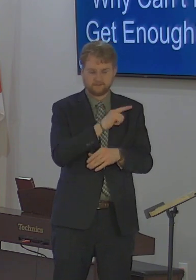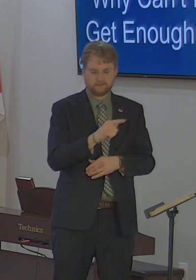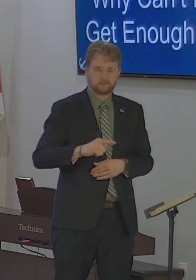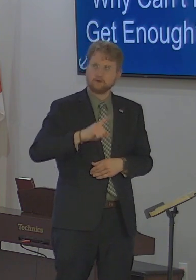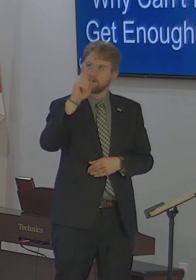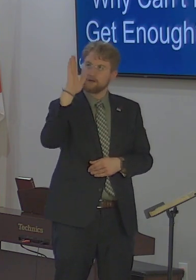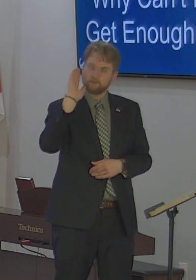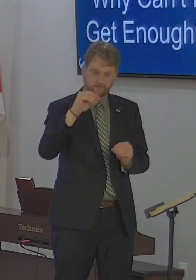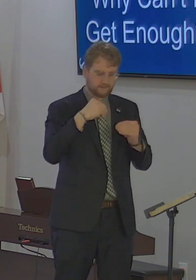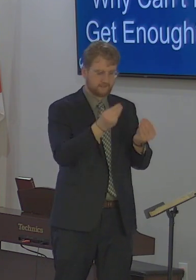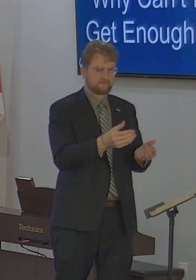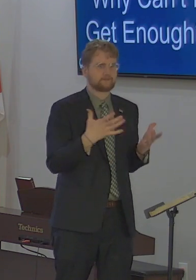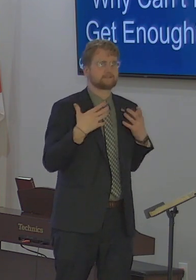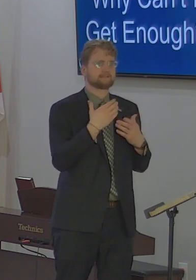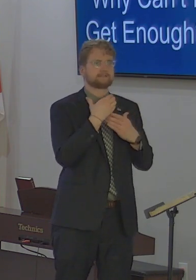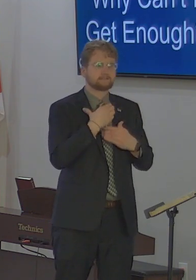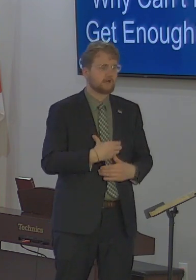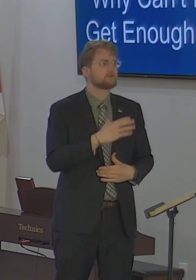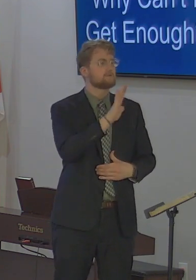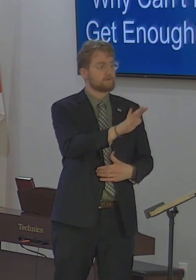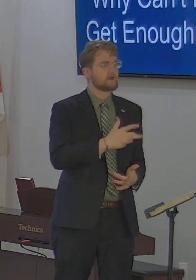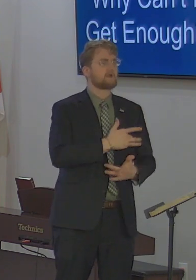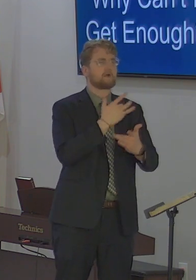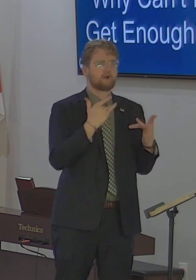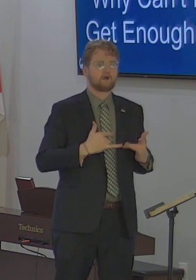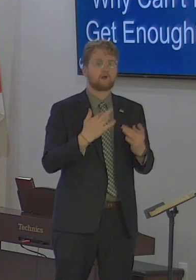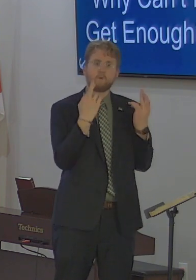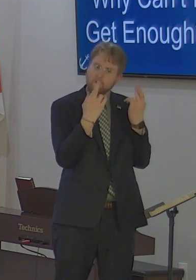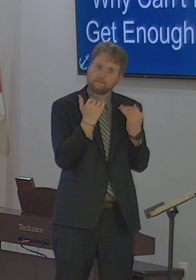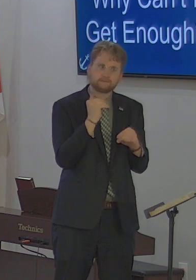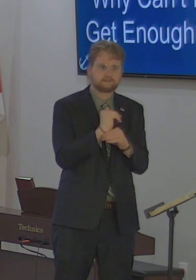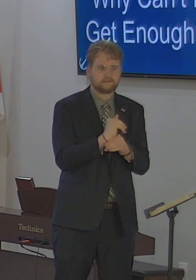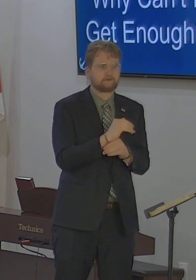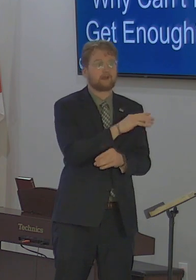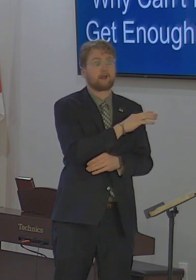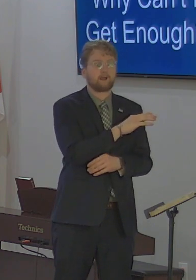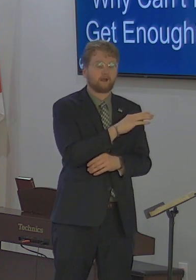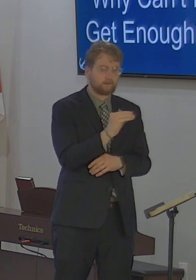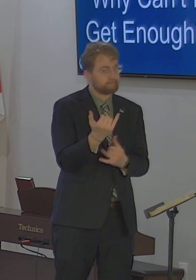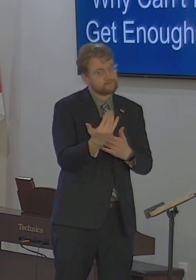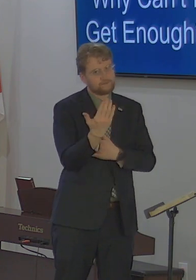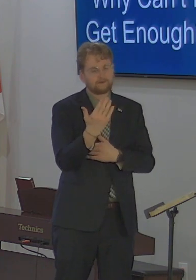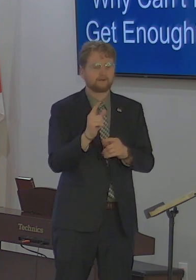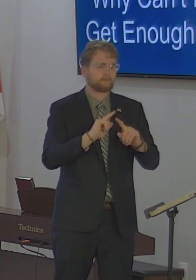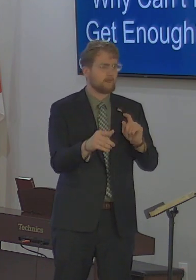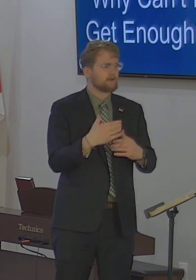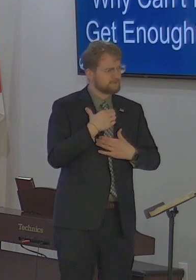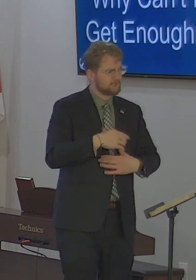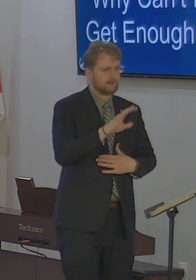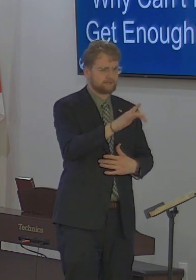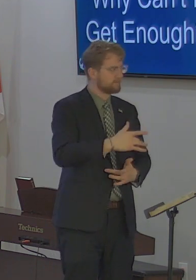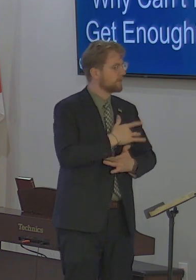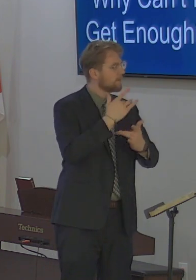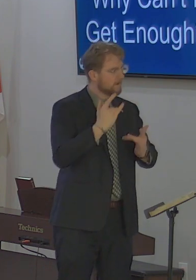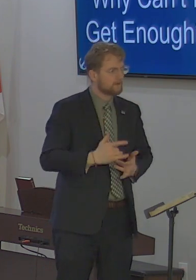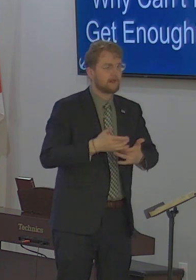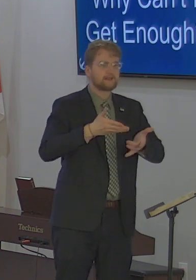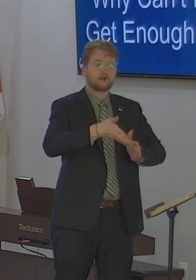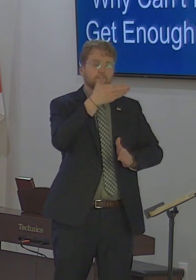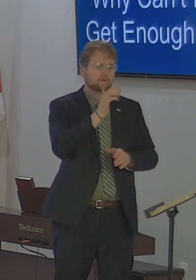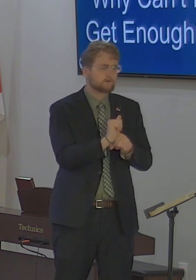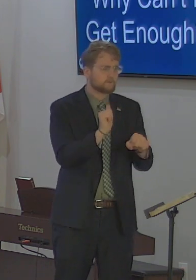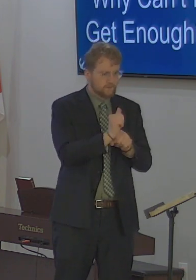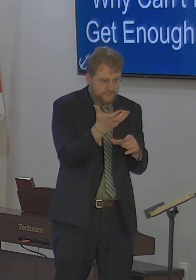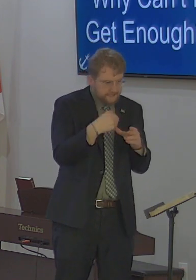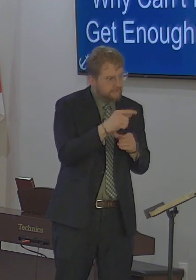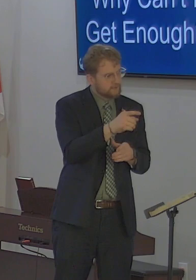thine heart." I hope this evening, as I asked for this morning, that the desires of your heart is to allow God to work in and through you, that you might